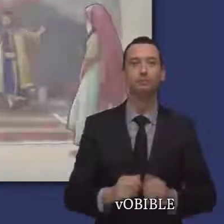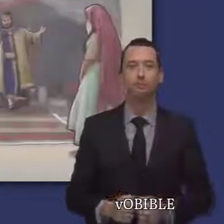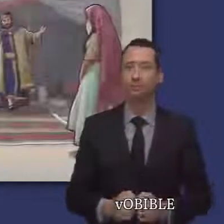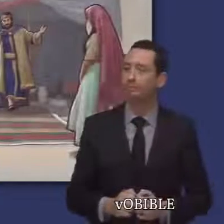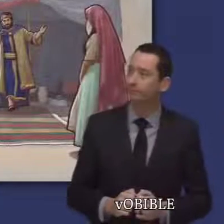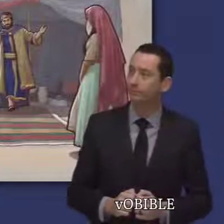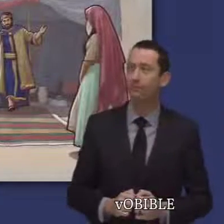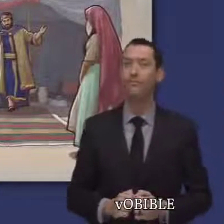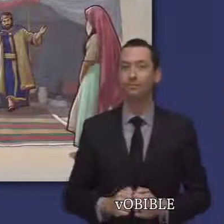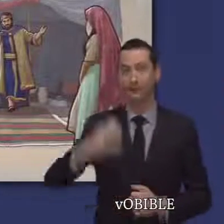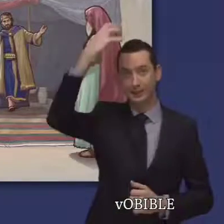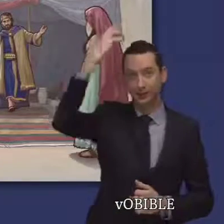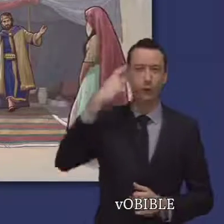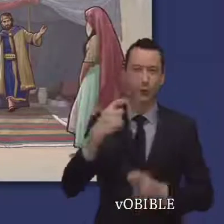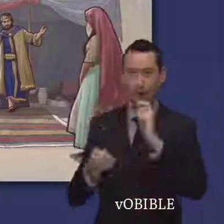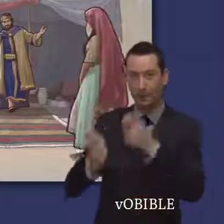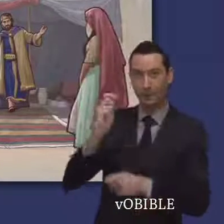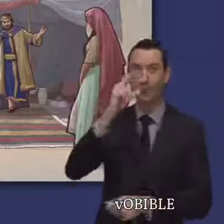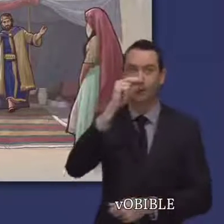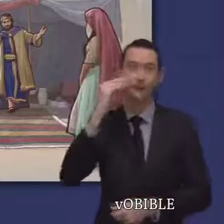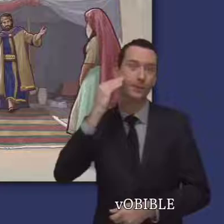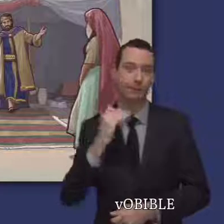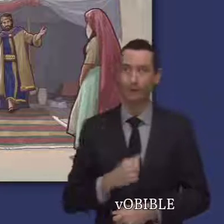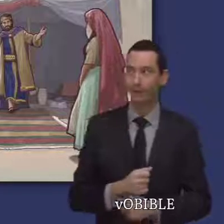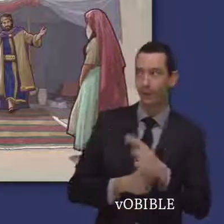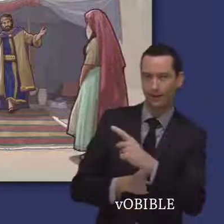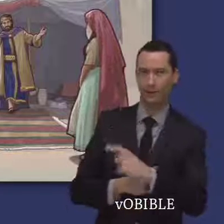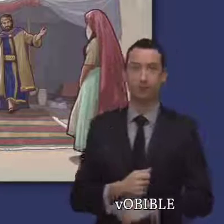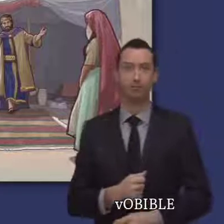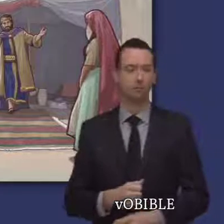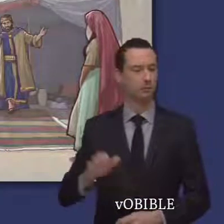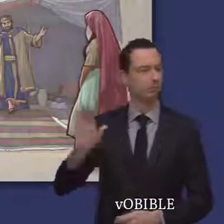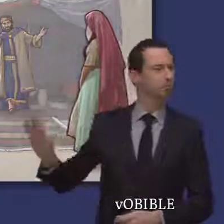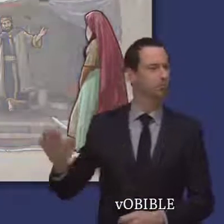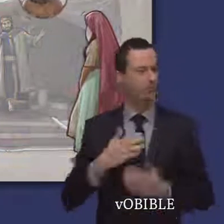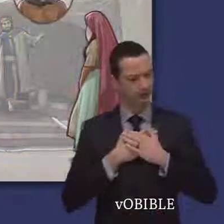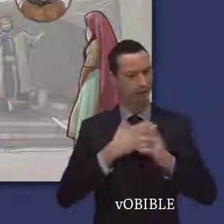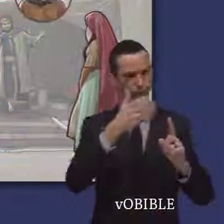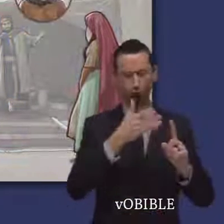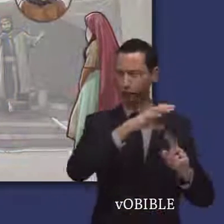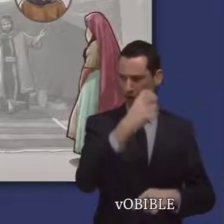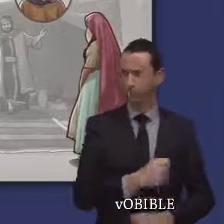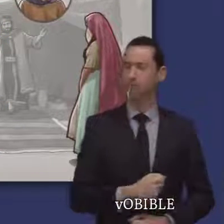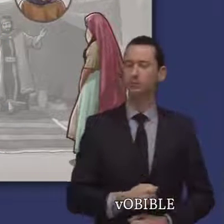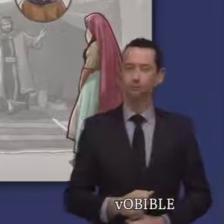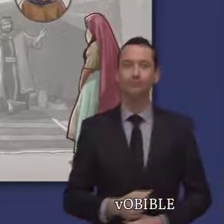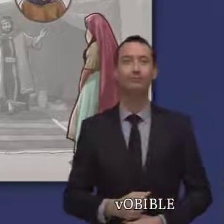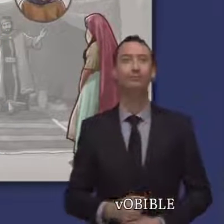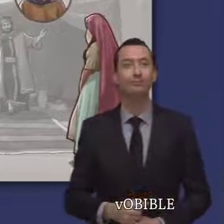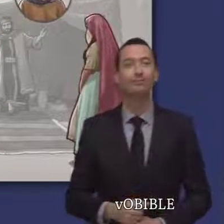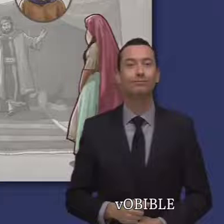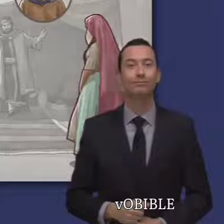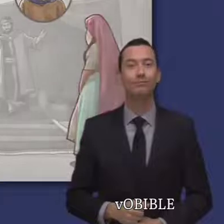The Shulamite girl is brought into Solomon's camp, but she resists his advances and declares that she can love only